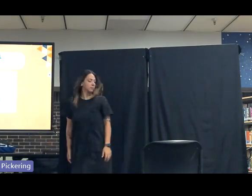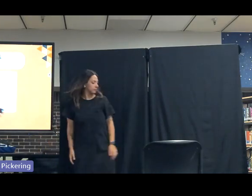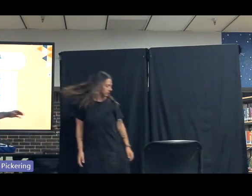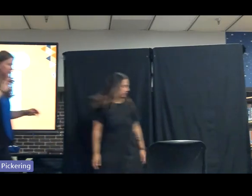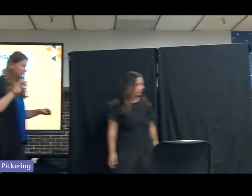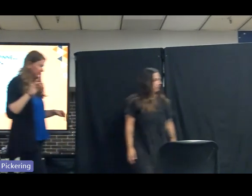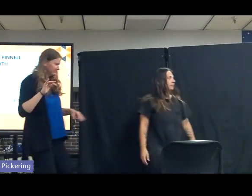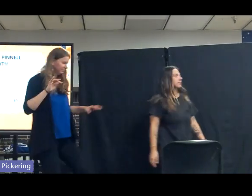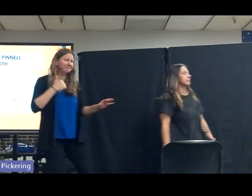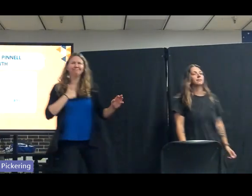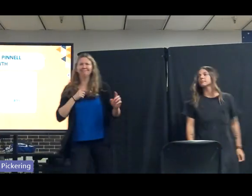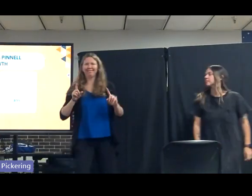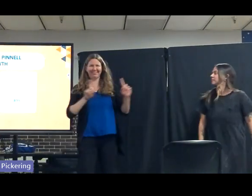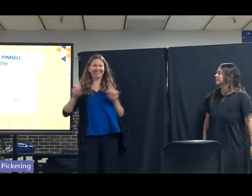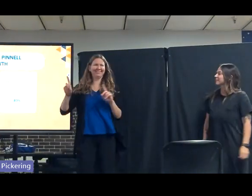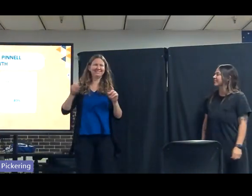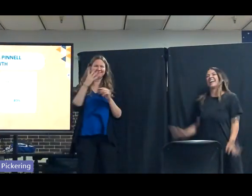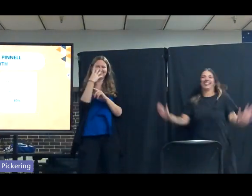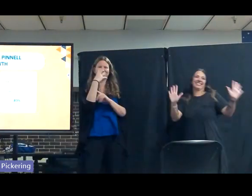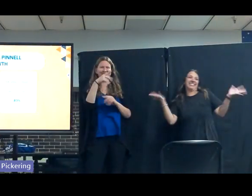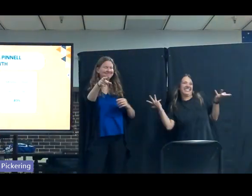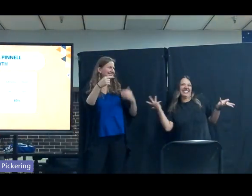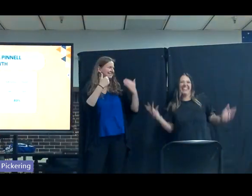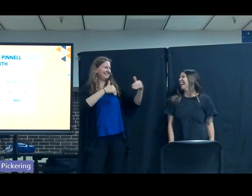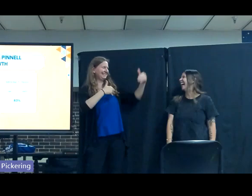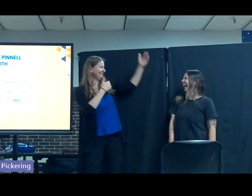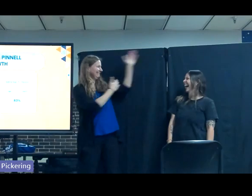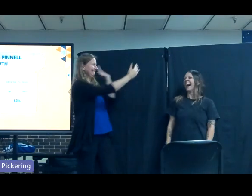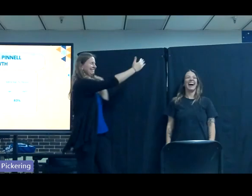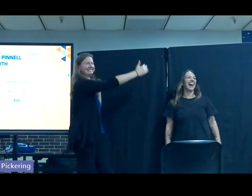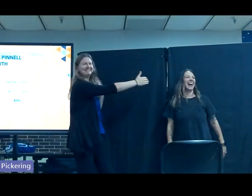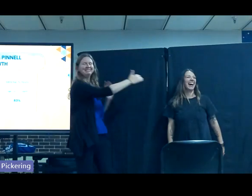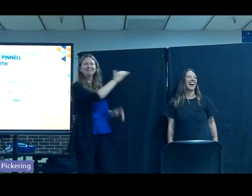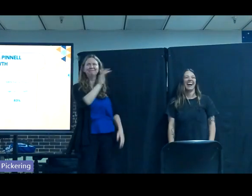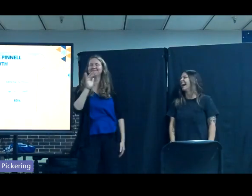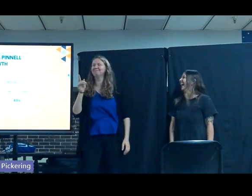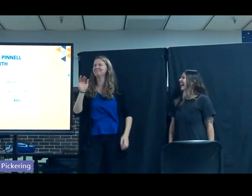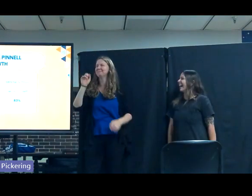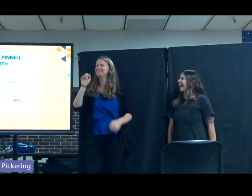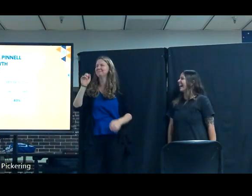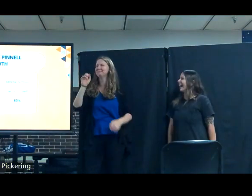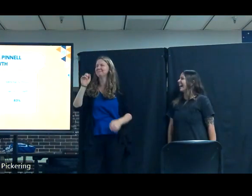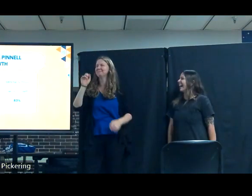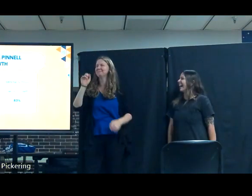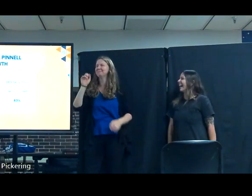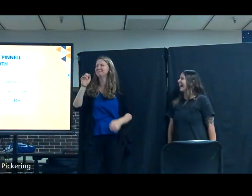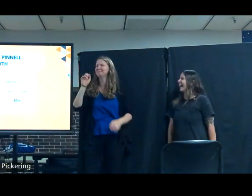next level if they're really close to moving up. Yeah. Sorry, we know this is a bit awkward with the.